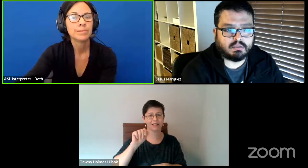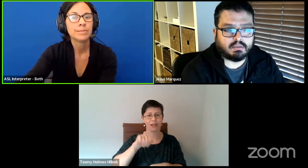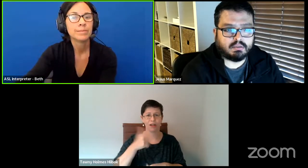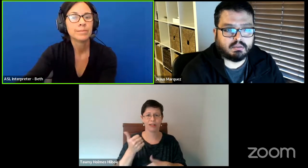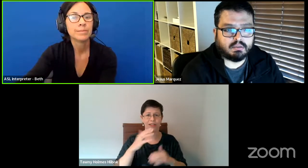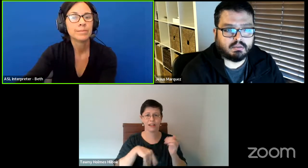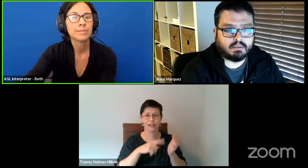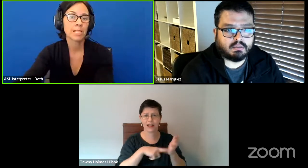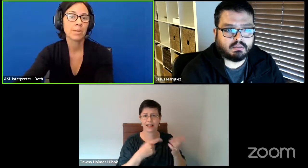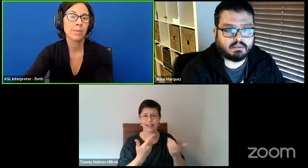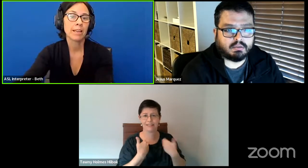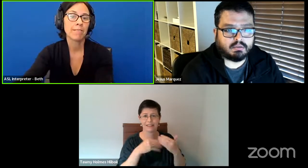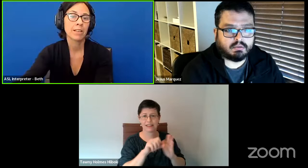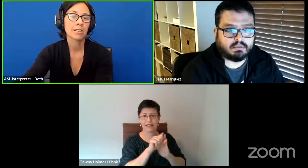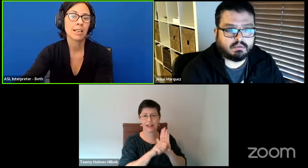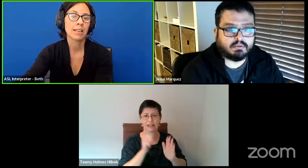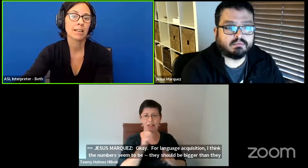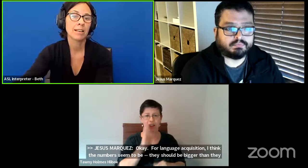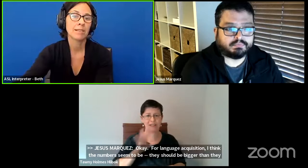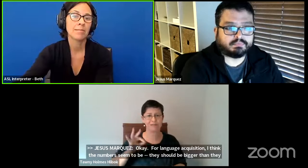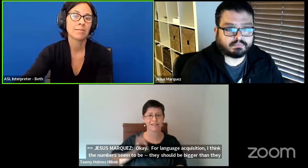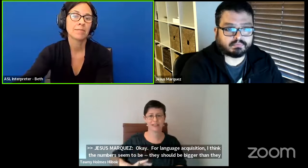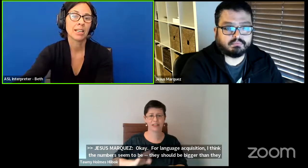If your subcommittee feels like,